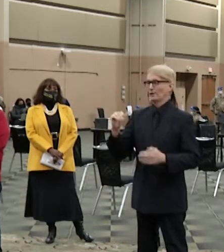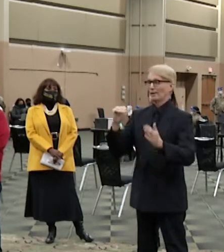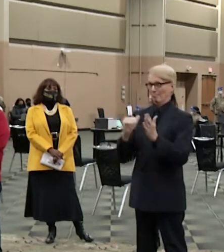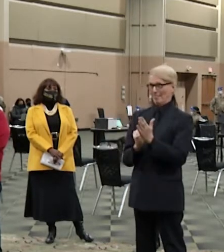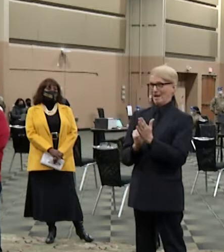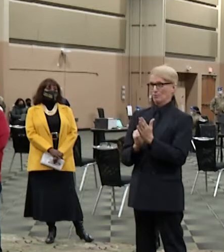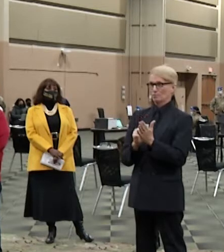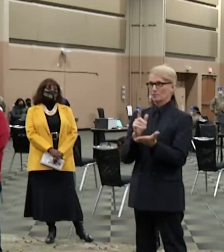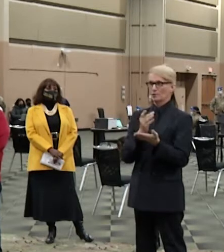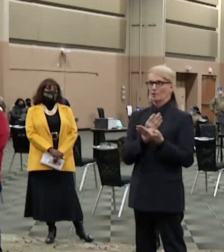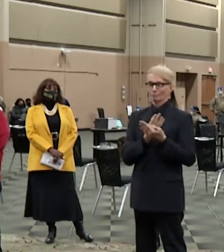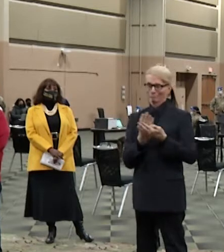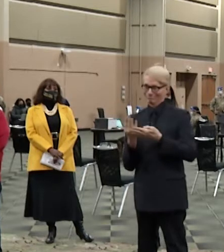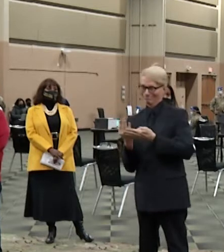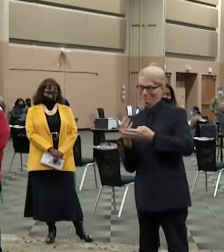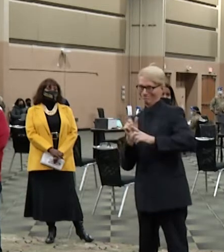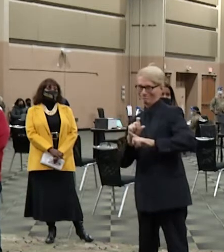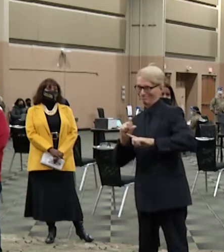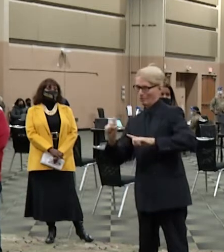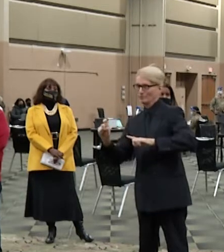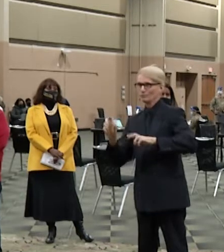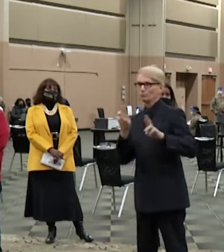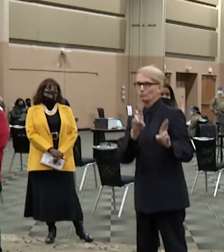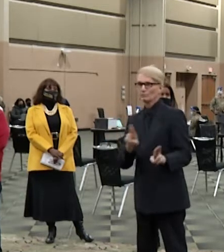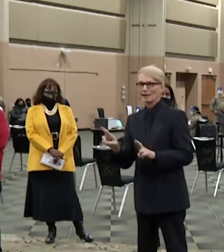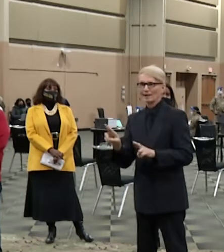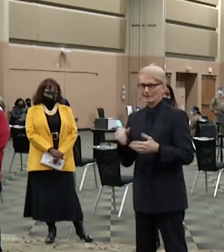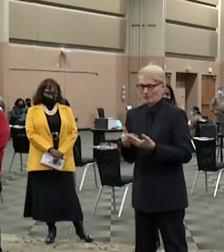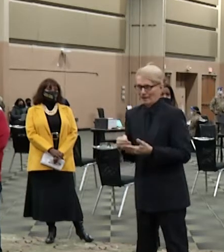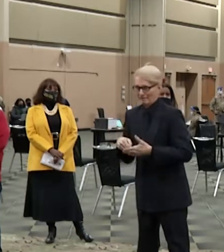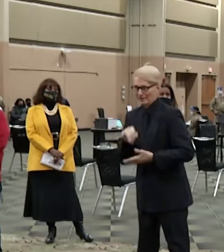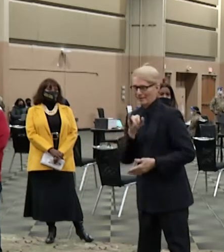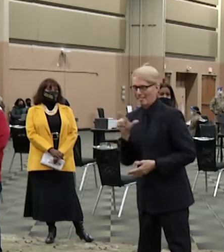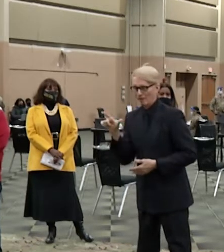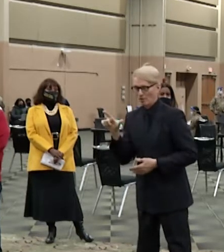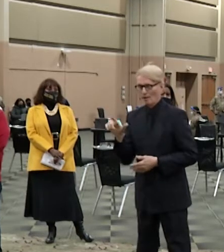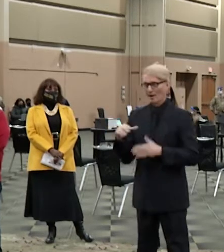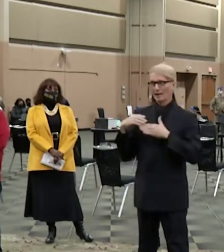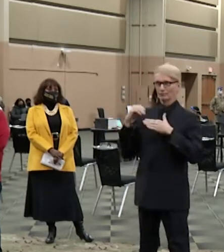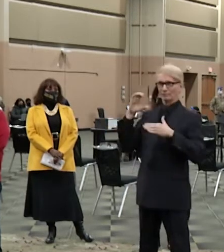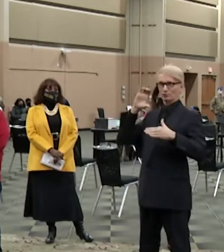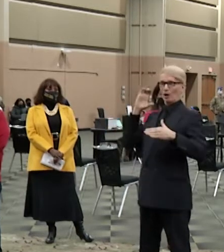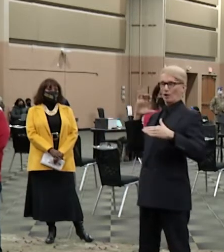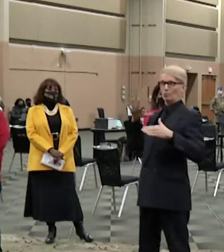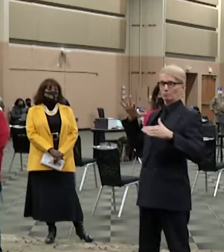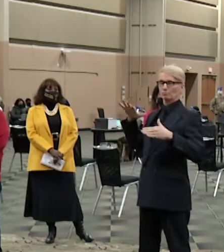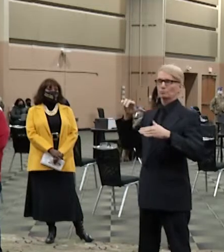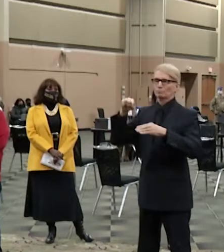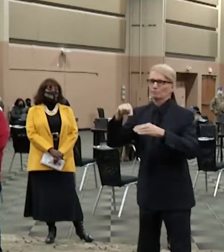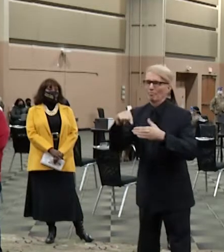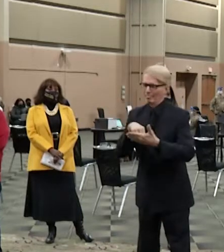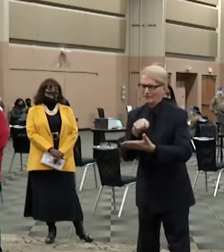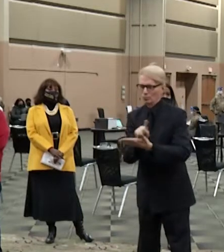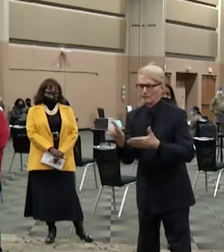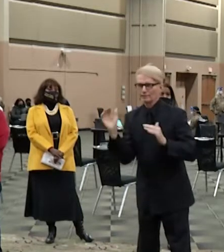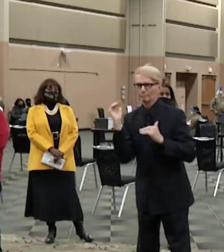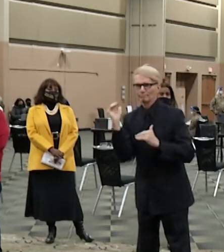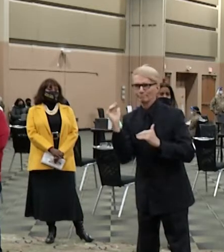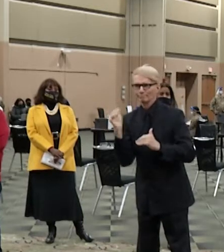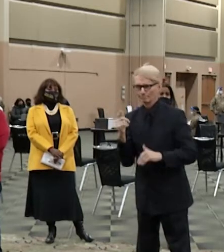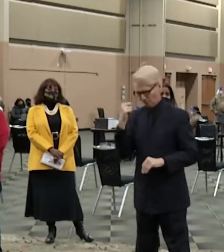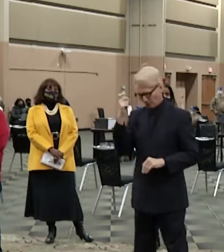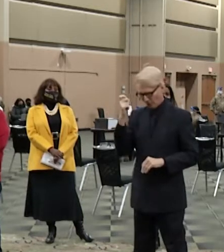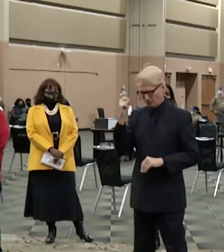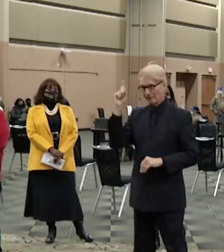first doses arriving in Illinois, outside of Chicago that is, this week. Because of the federal